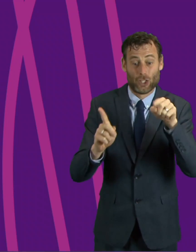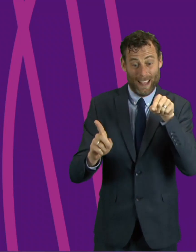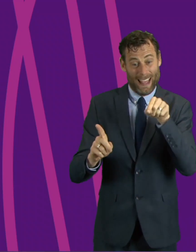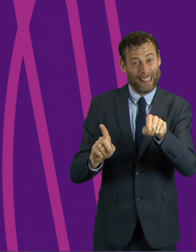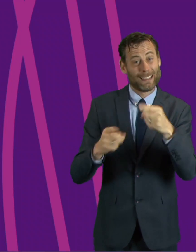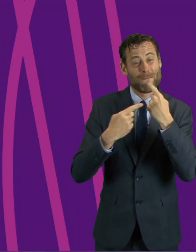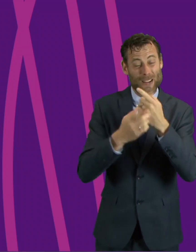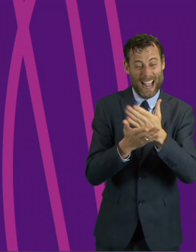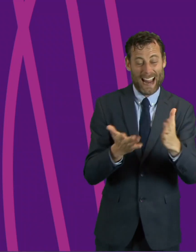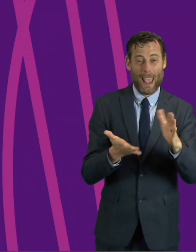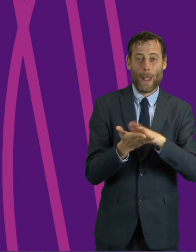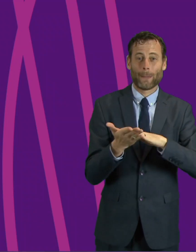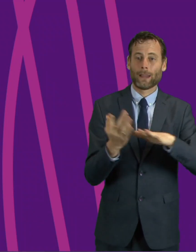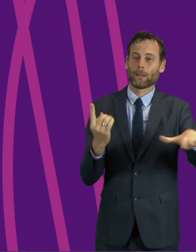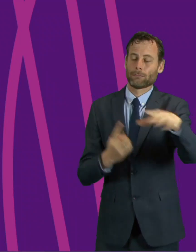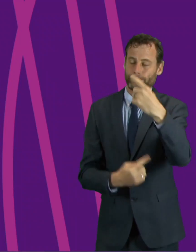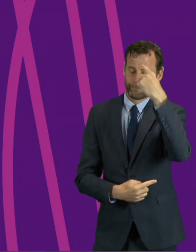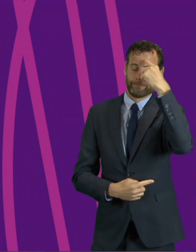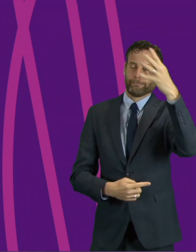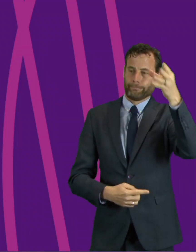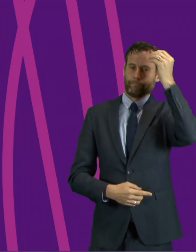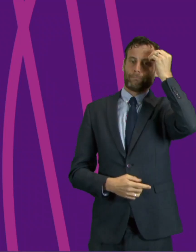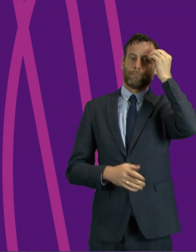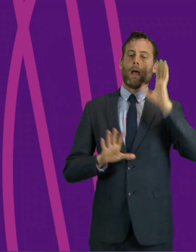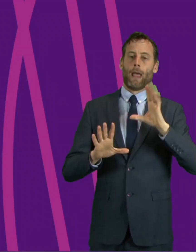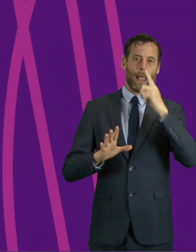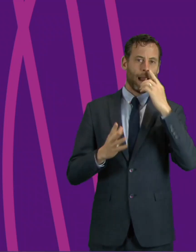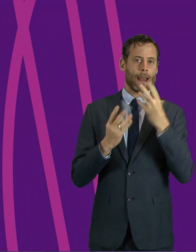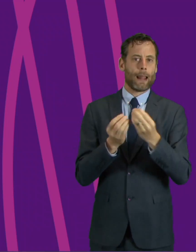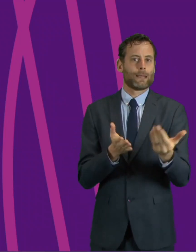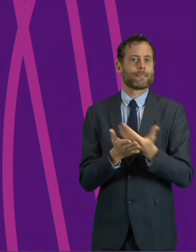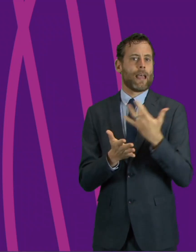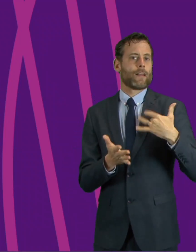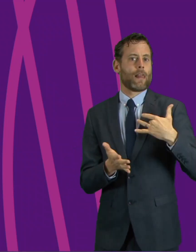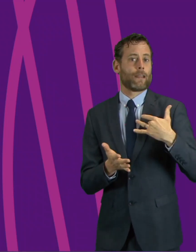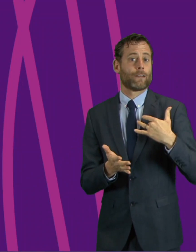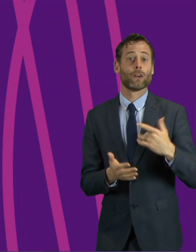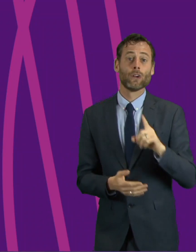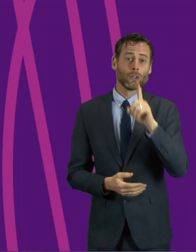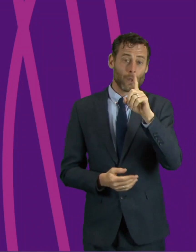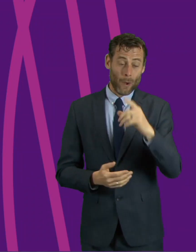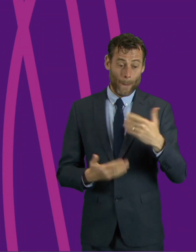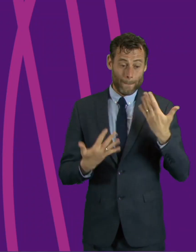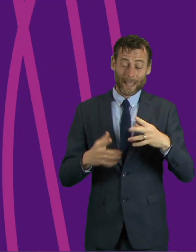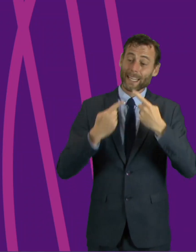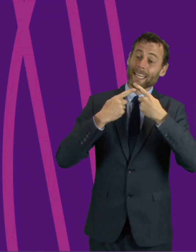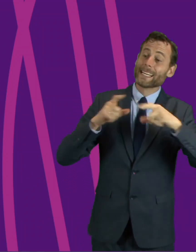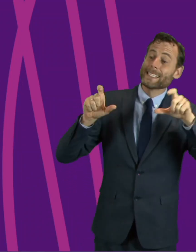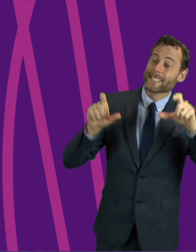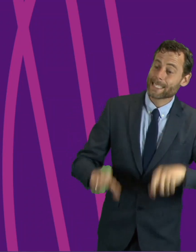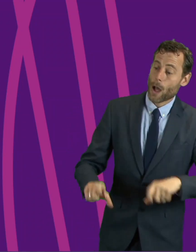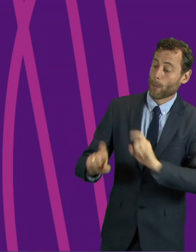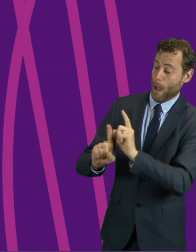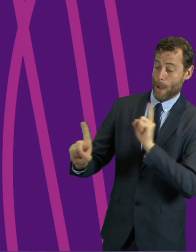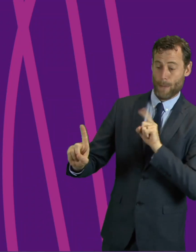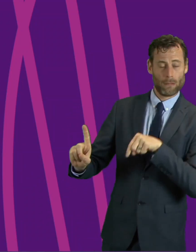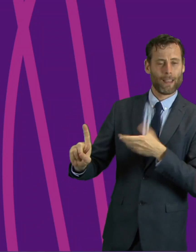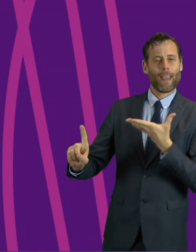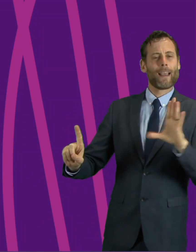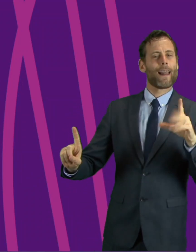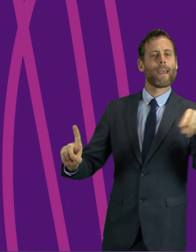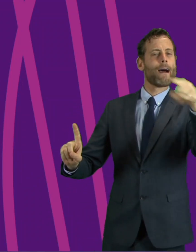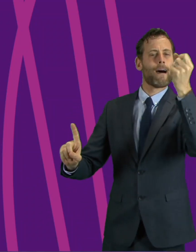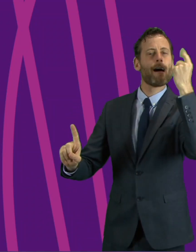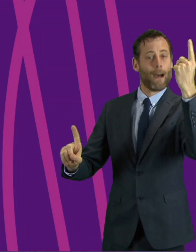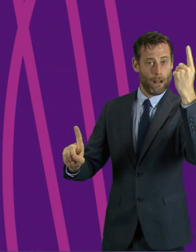does the First Minister agree with me that to ensure its maximum effectiveness, future guidance should be equally simple and consistent across the UK